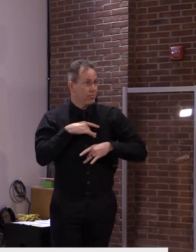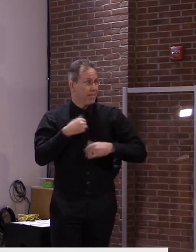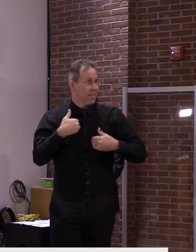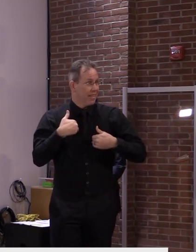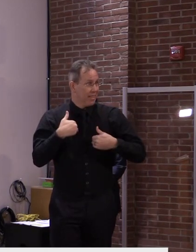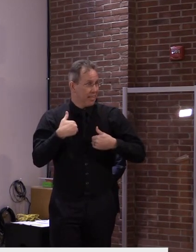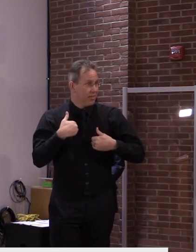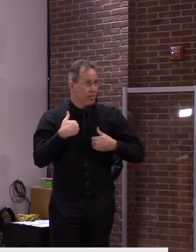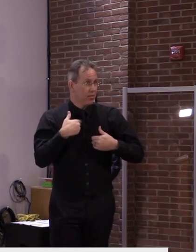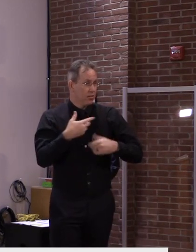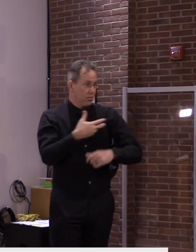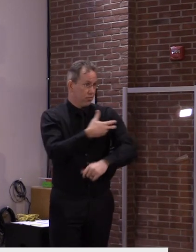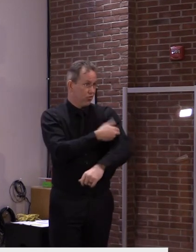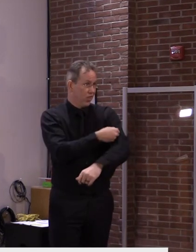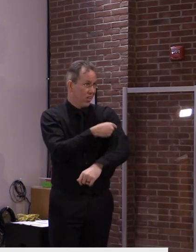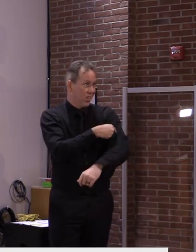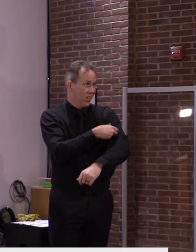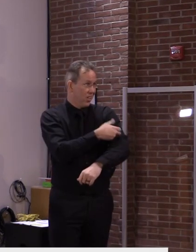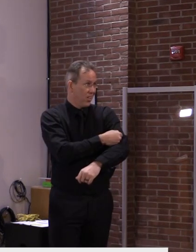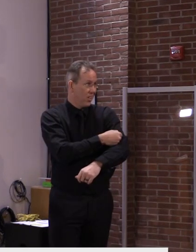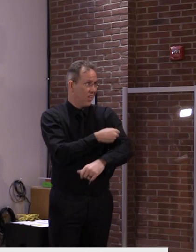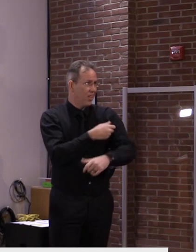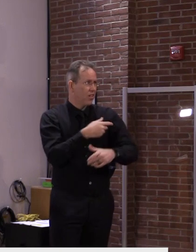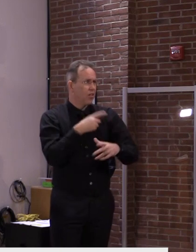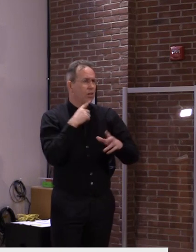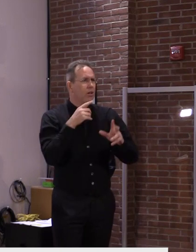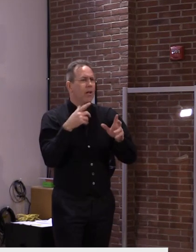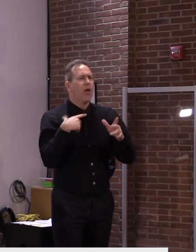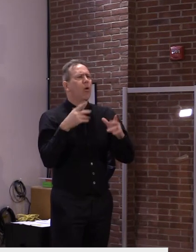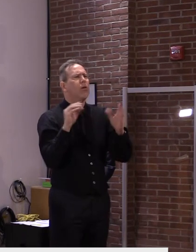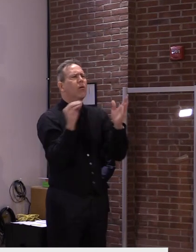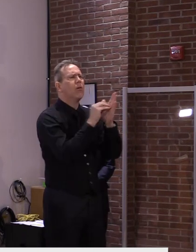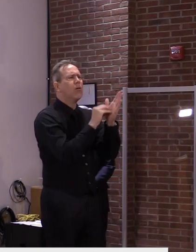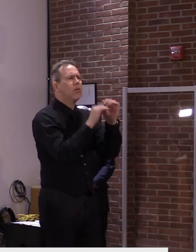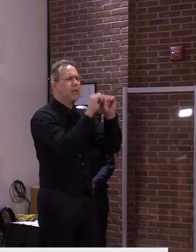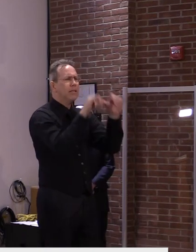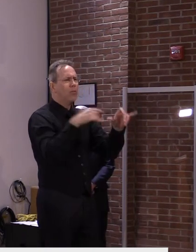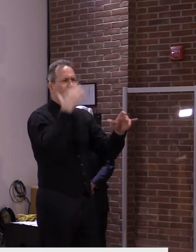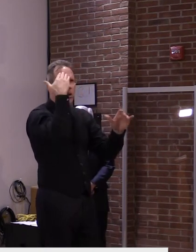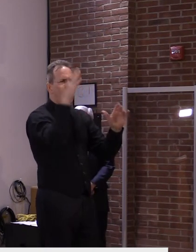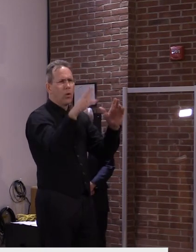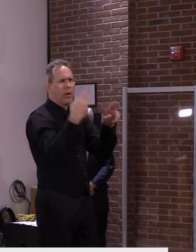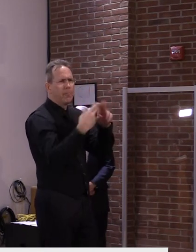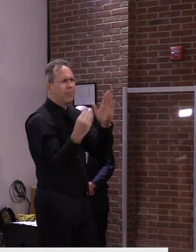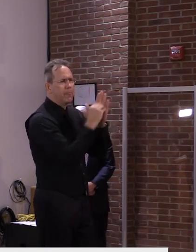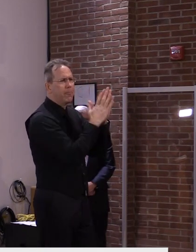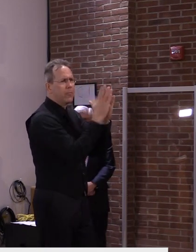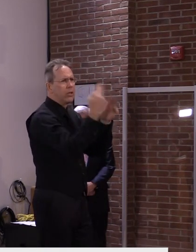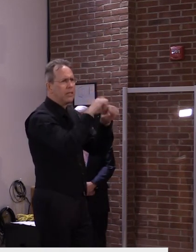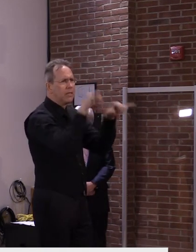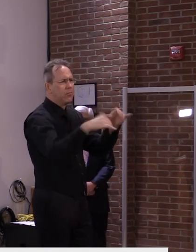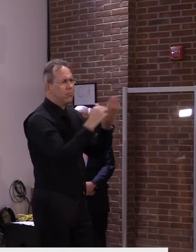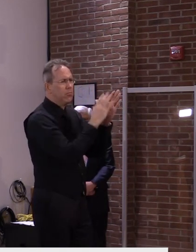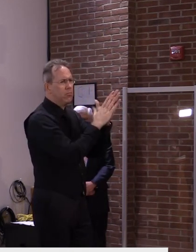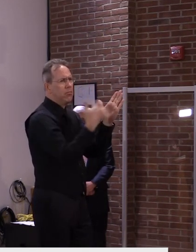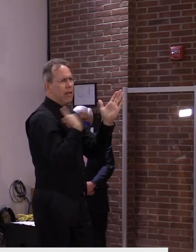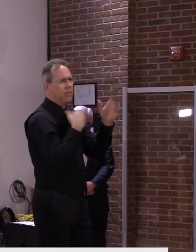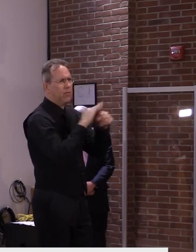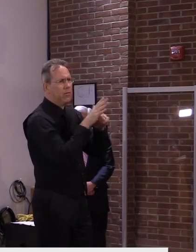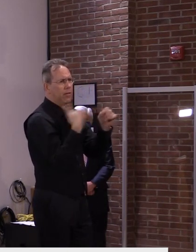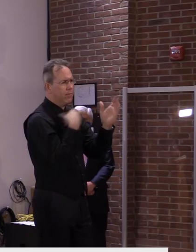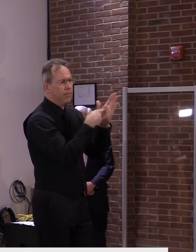it because that's part of our interview process with any positive case.